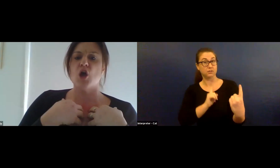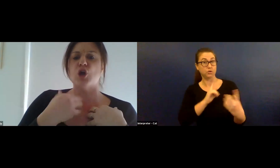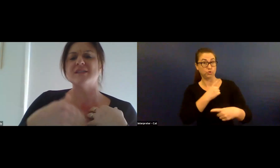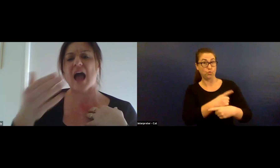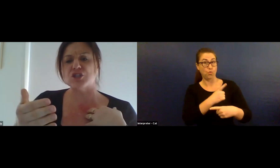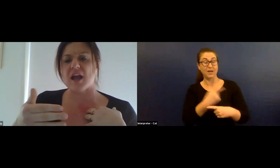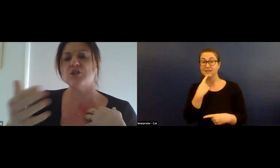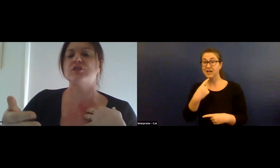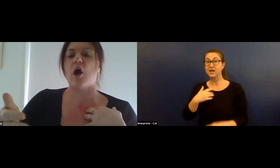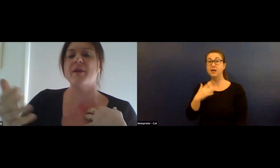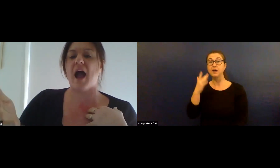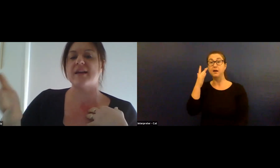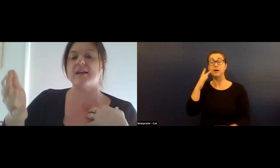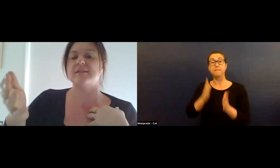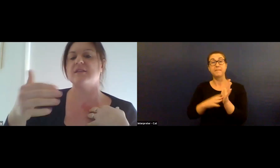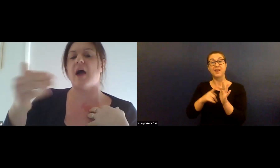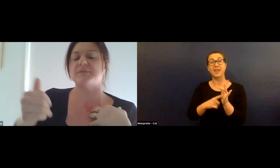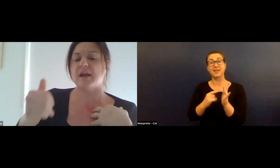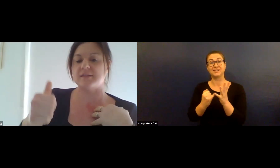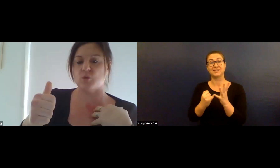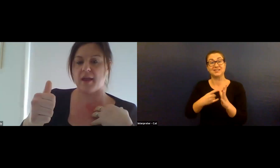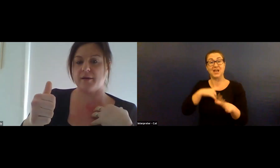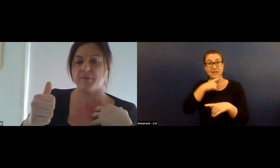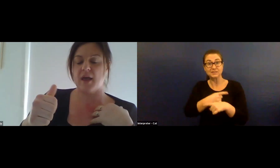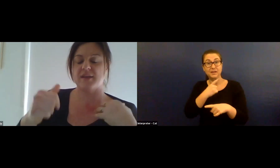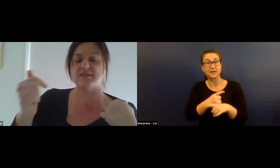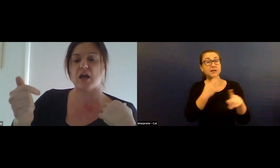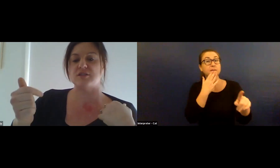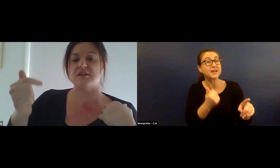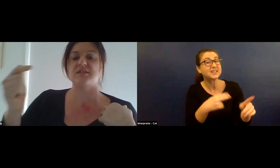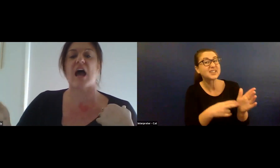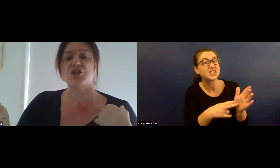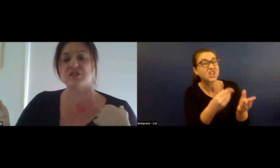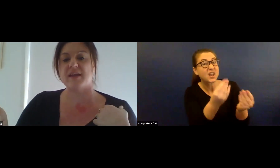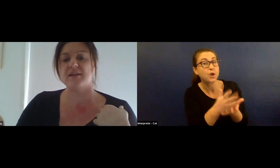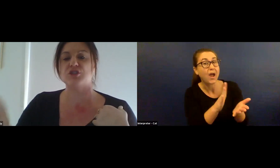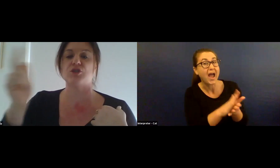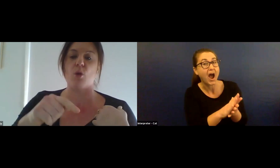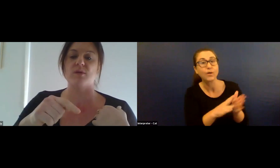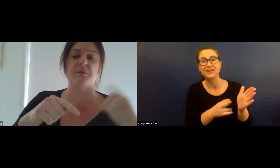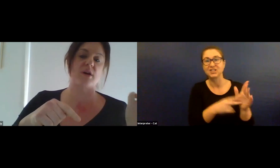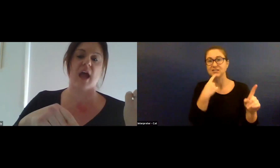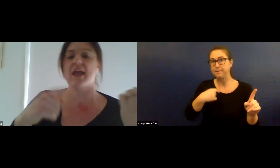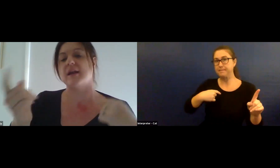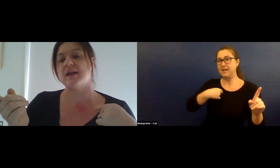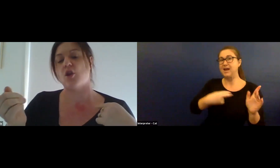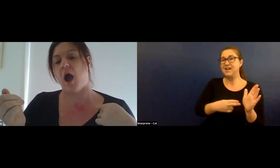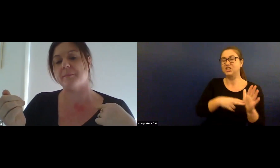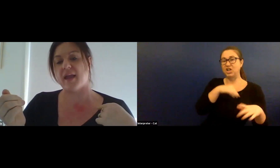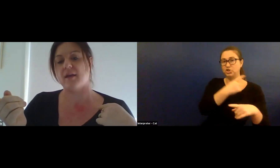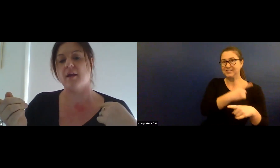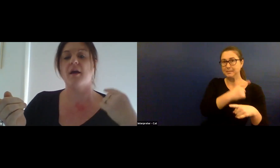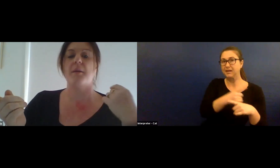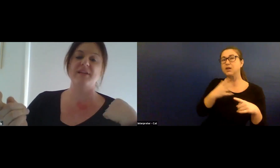speaking, so Natasha, can you tell me how to get into the update this week? And Natasha says, Natasha speaking, just go into box A and click